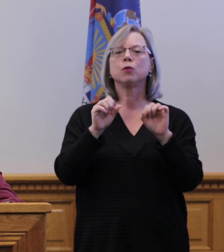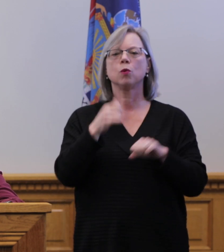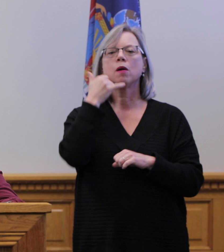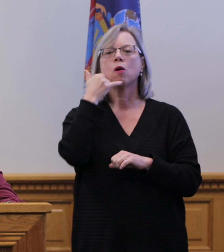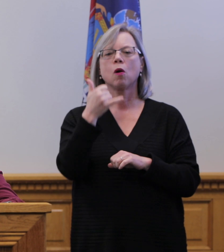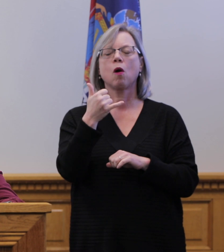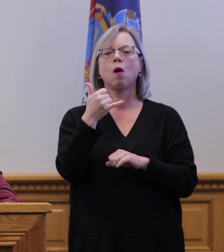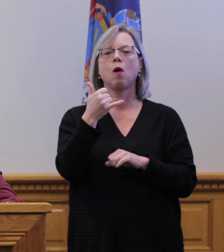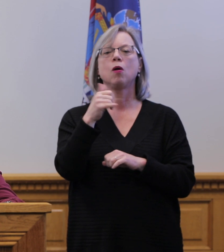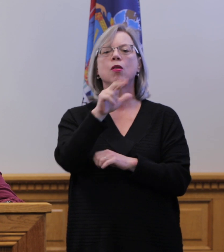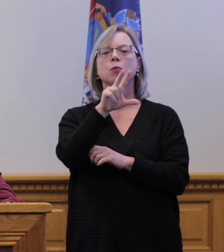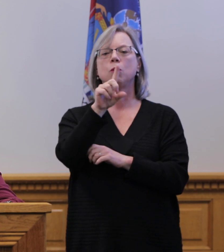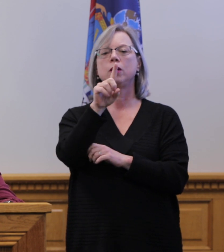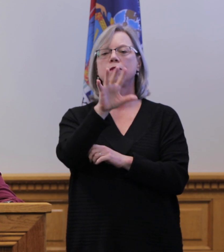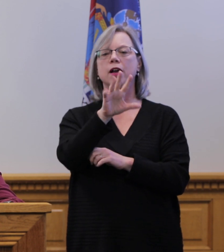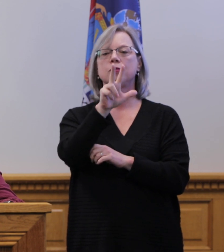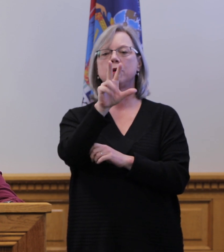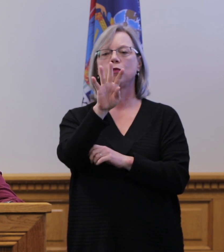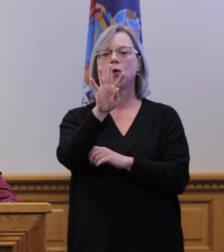appointment. Dial